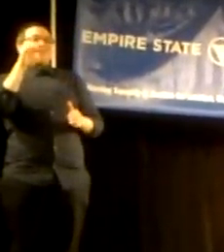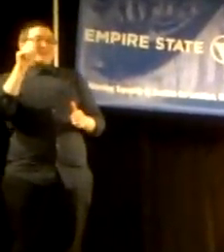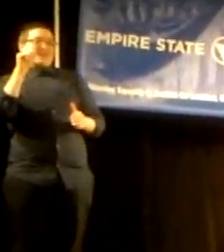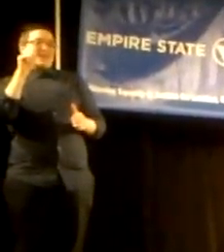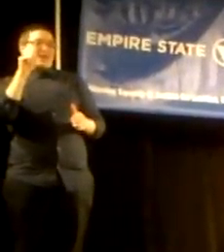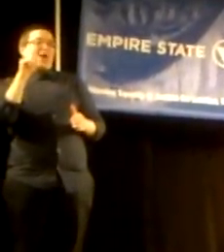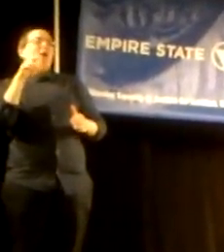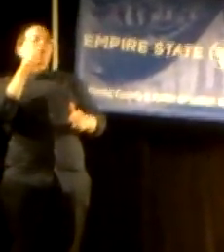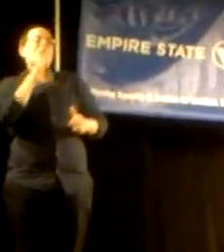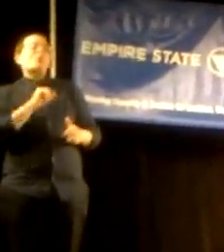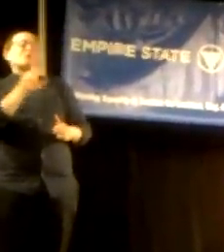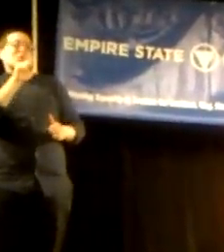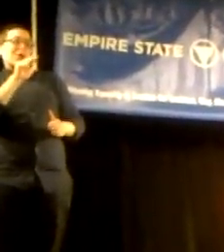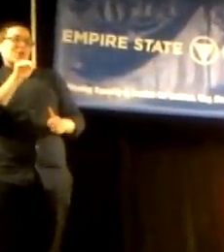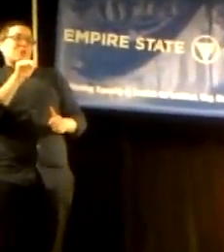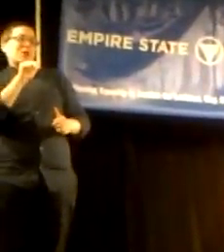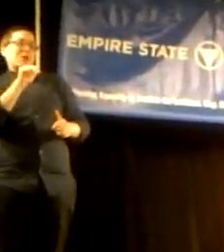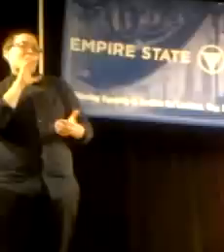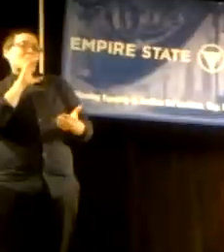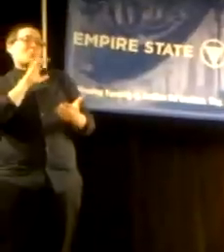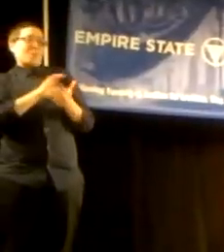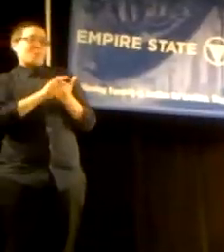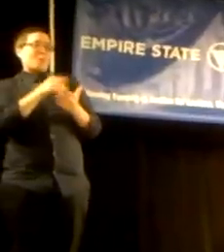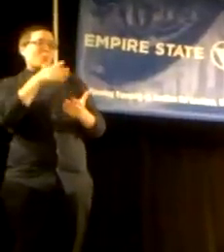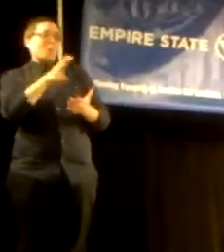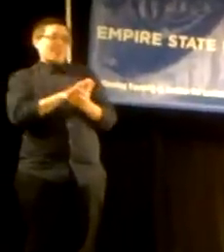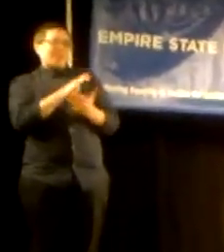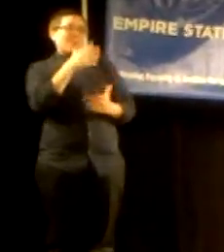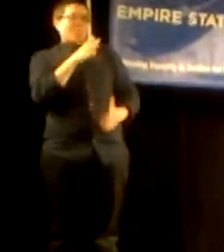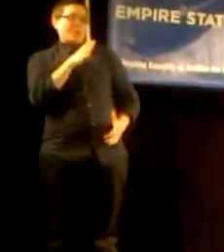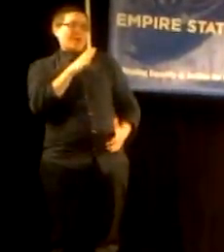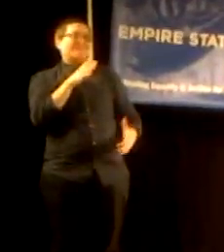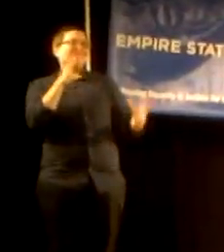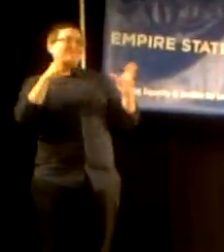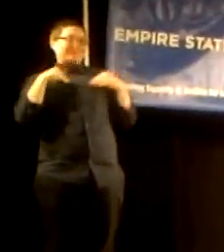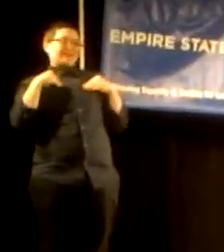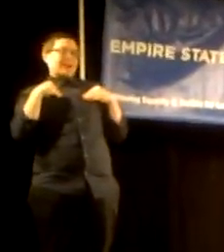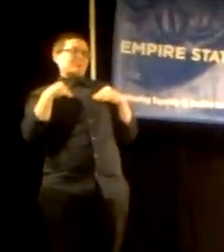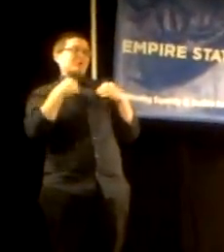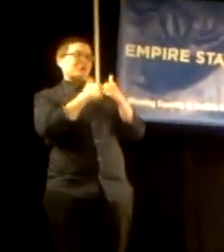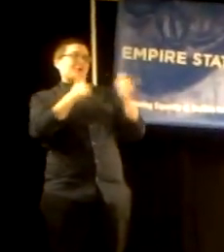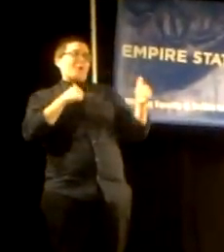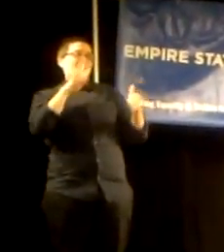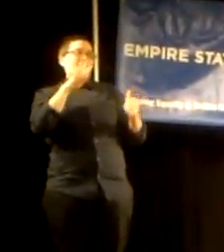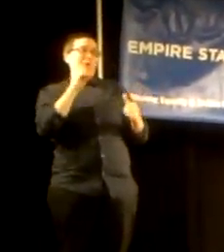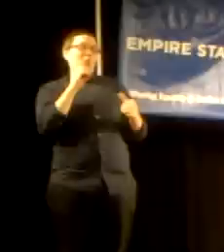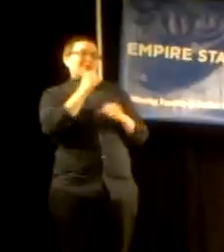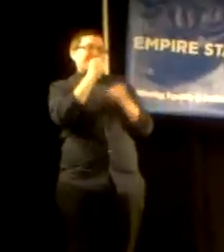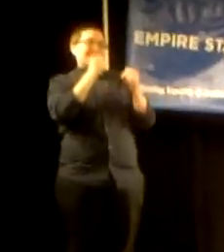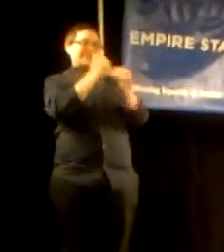-old African-American transgender woman, took to avoid 40 years in prison.